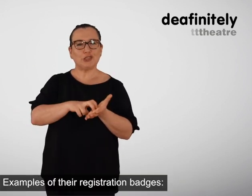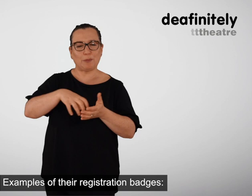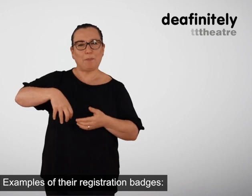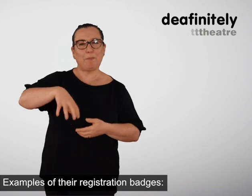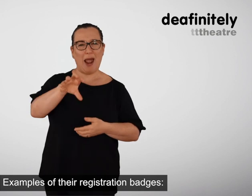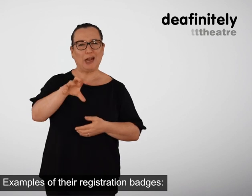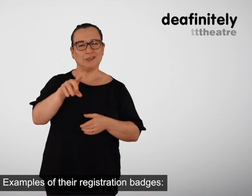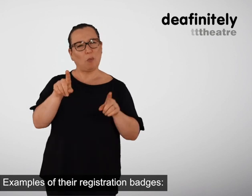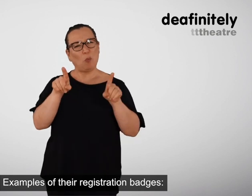follows.